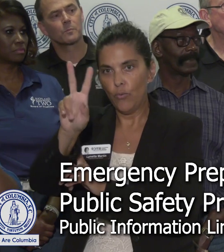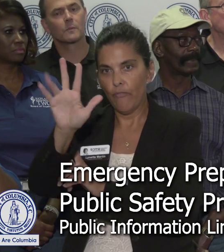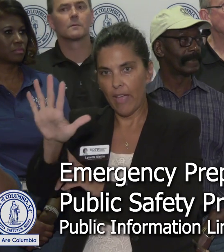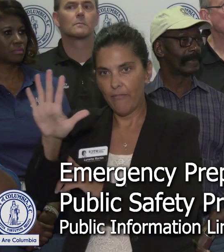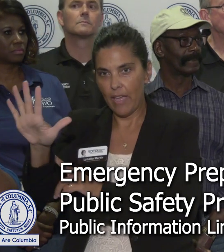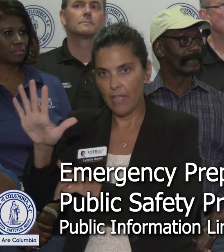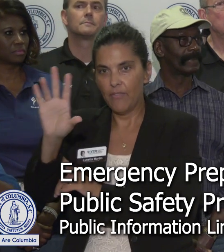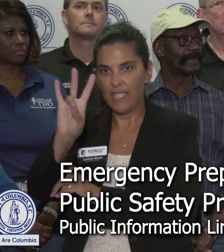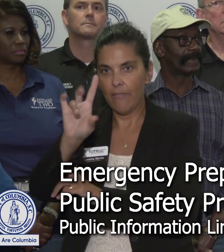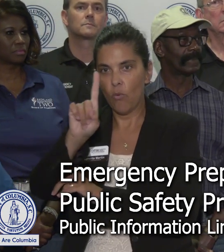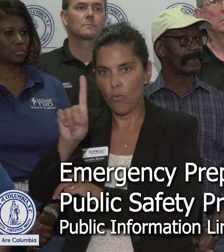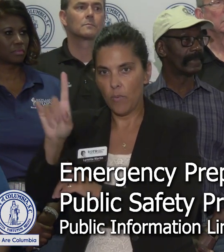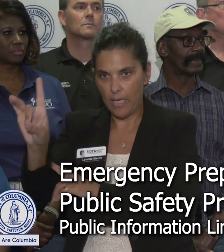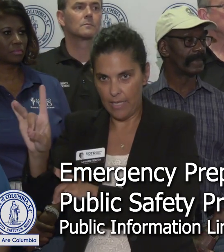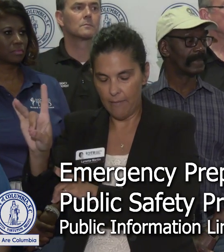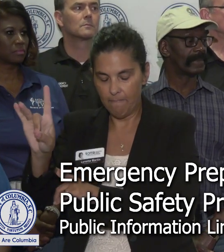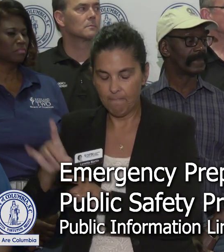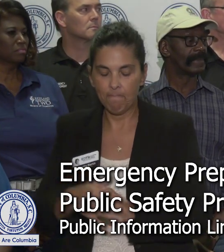803-255-7118.